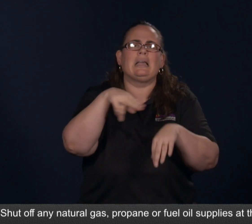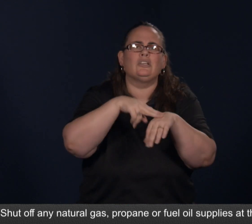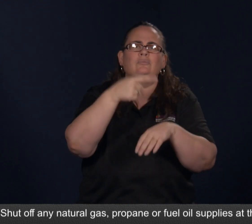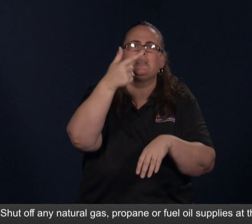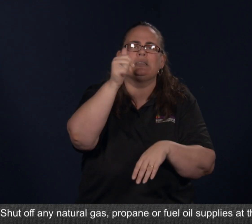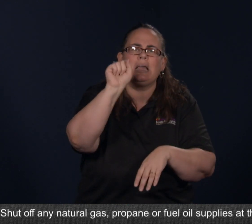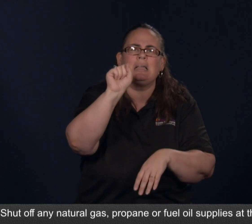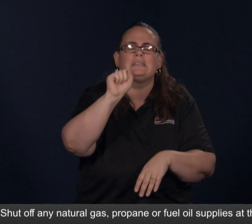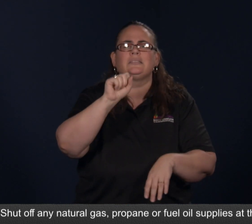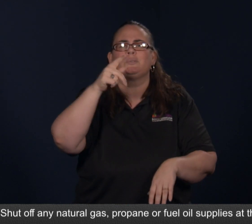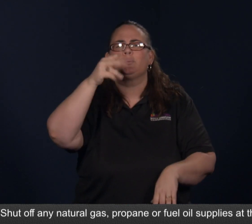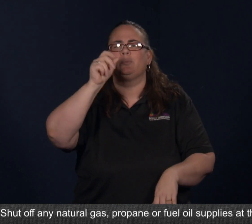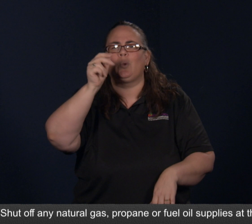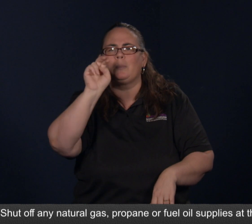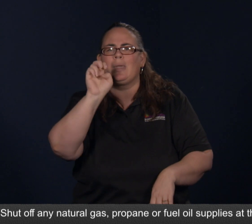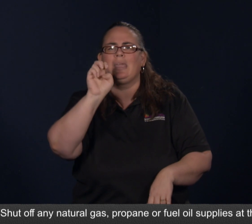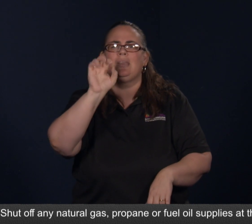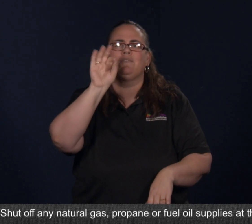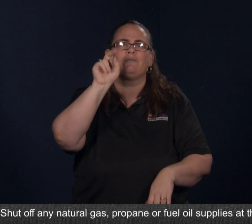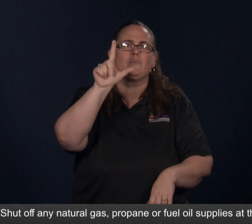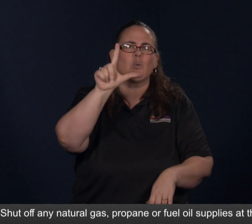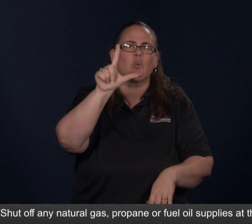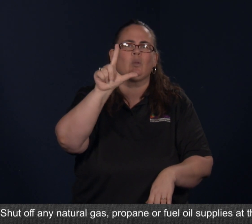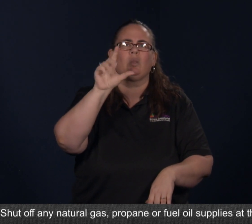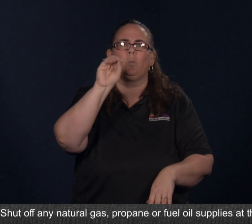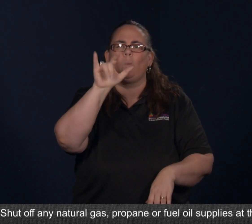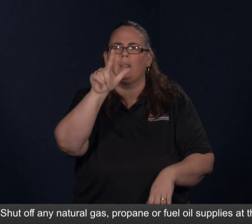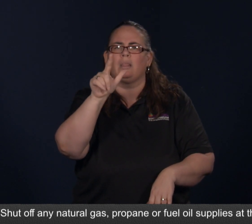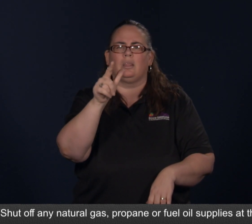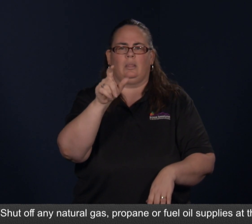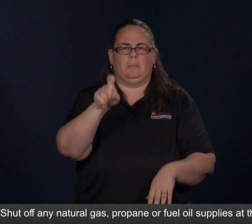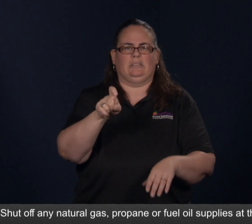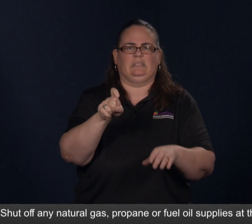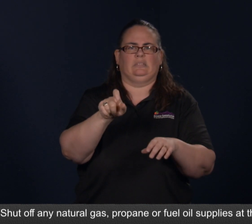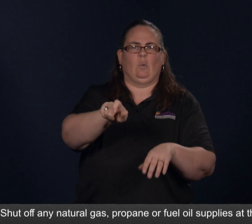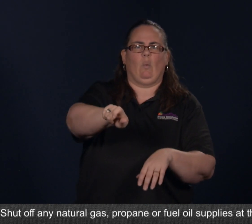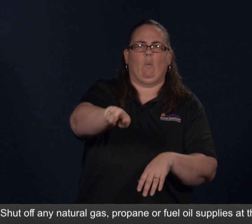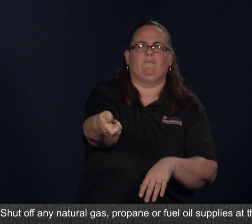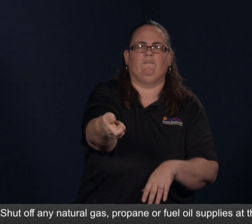Shut off any natural gas, propane, or fuel oil supplies at the source.